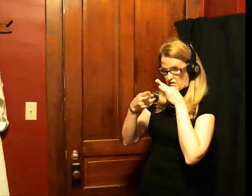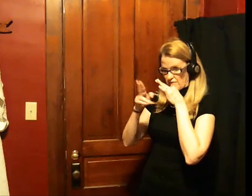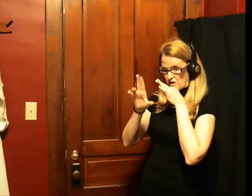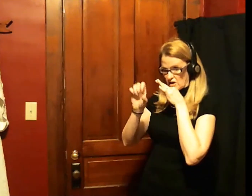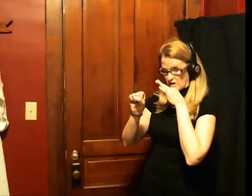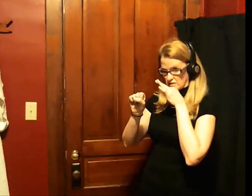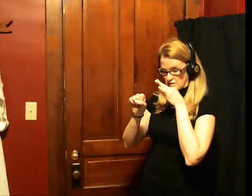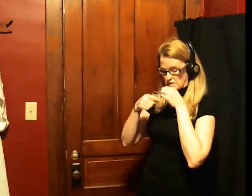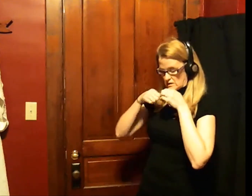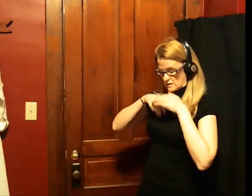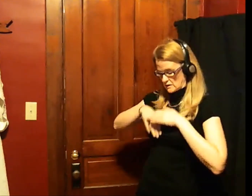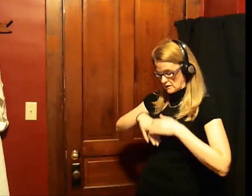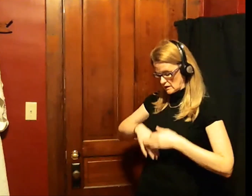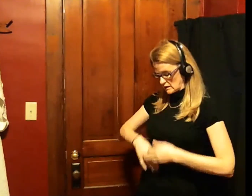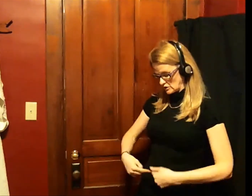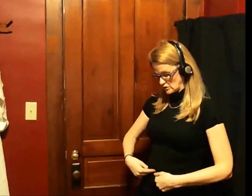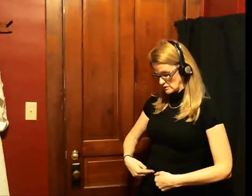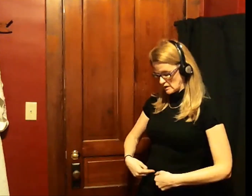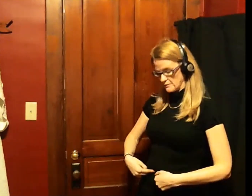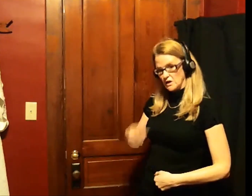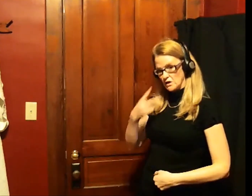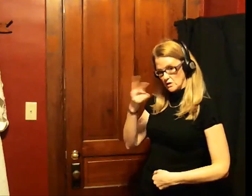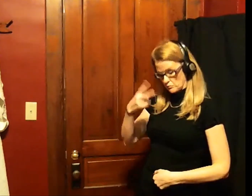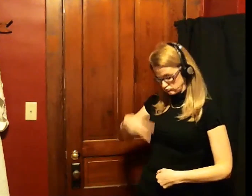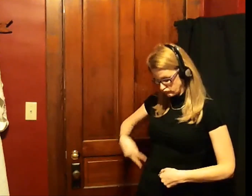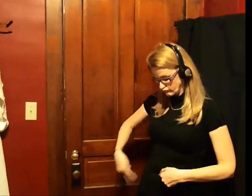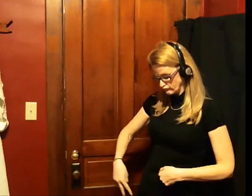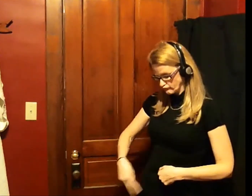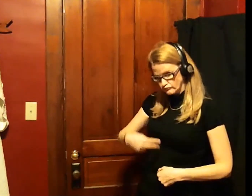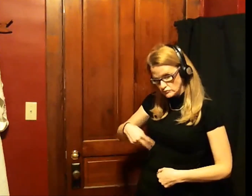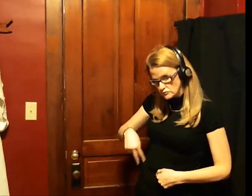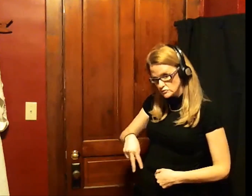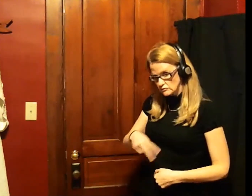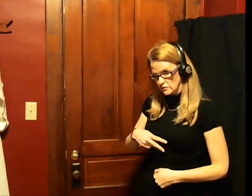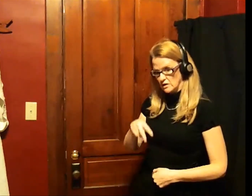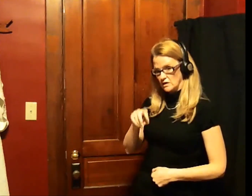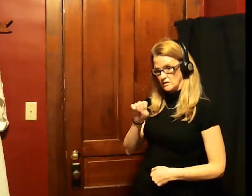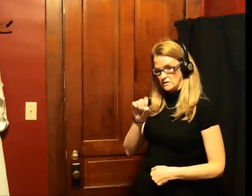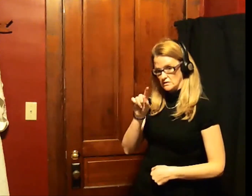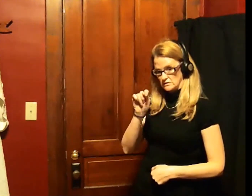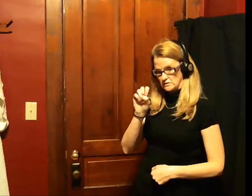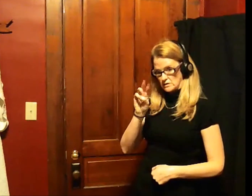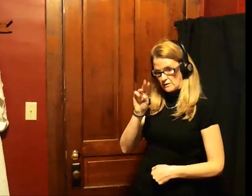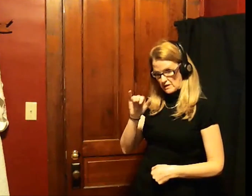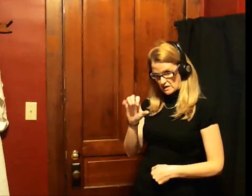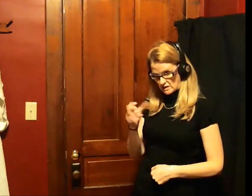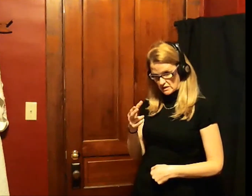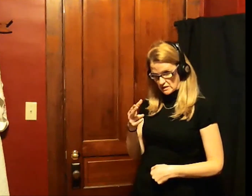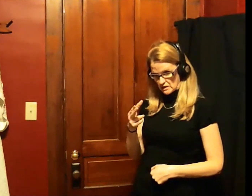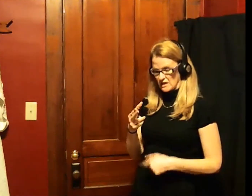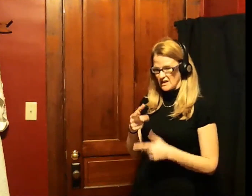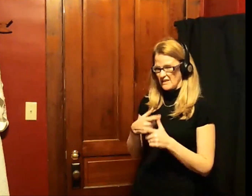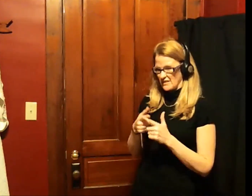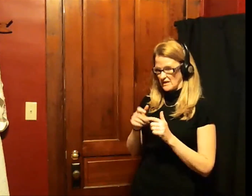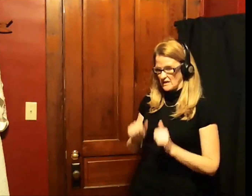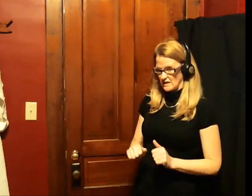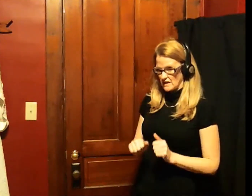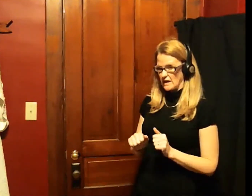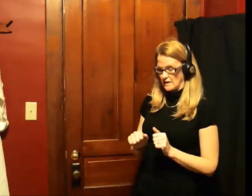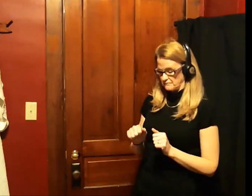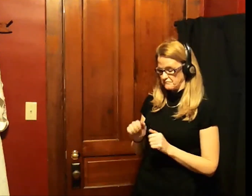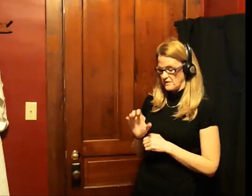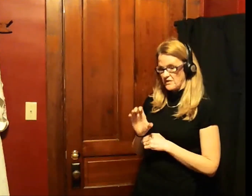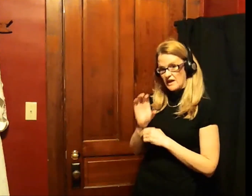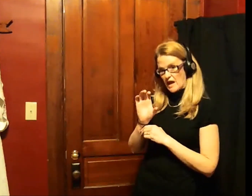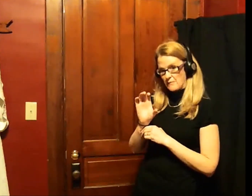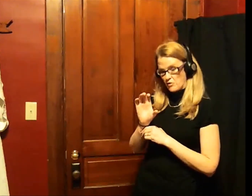esophagus and into your stomach. We'll look all around through your stomach with it. The scope is articulated, so